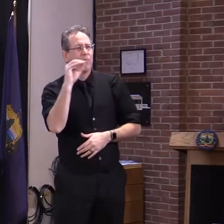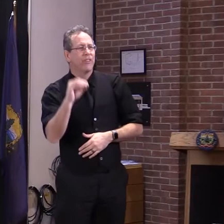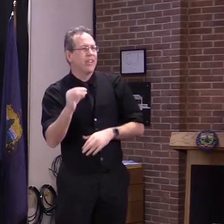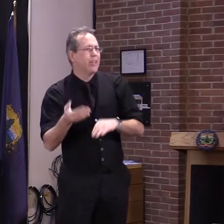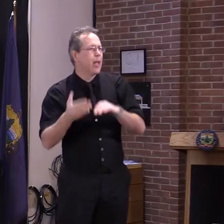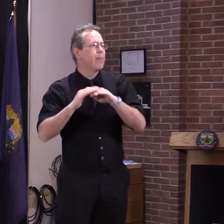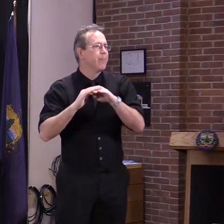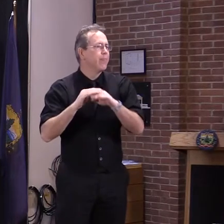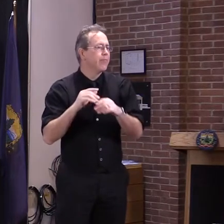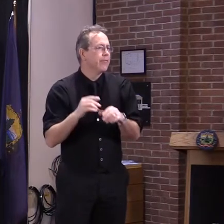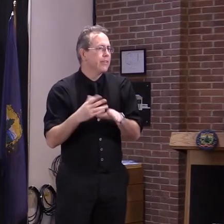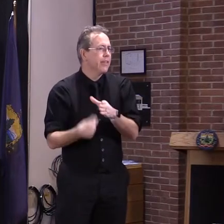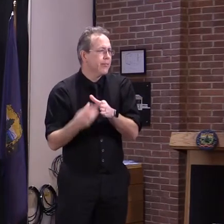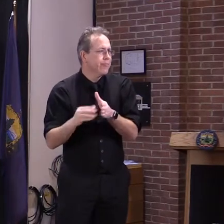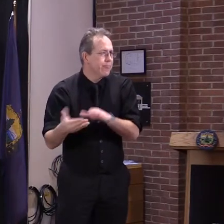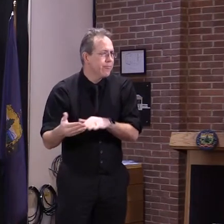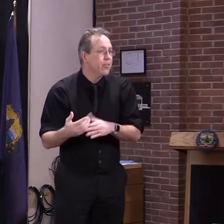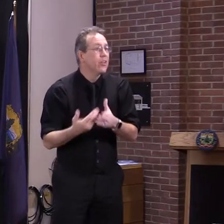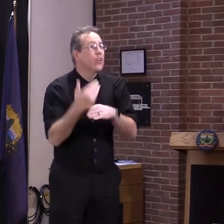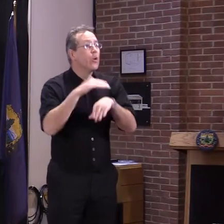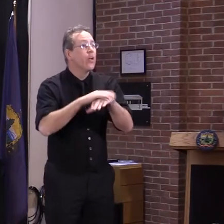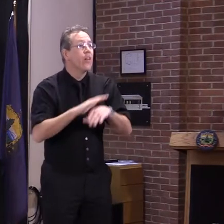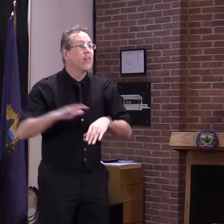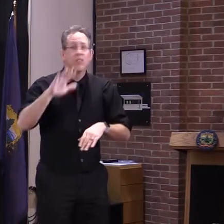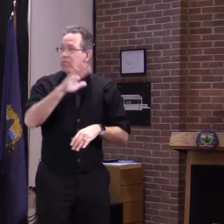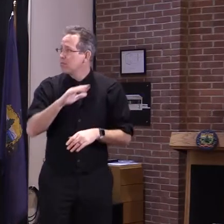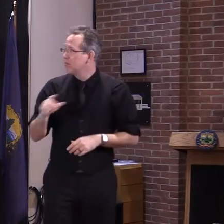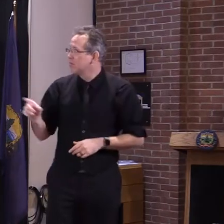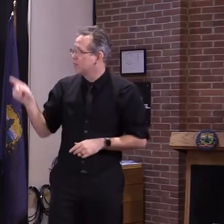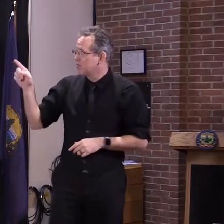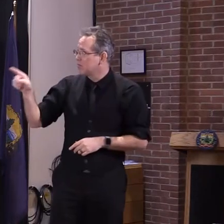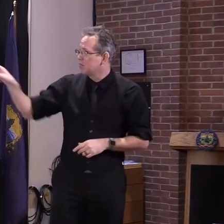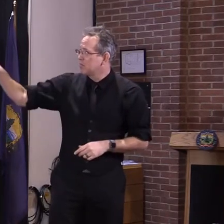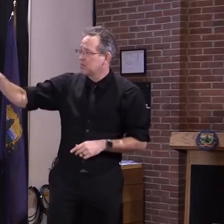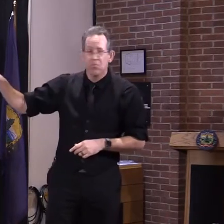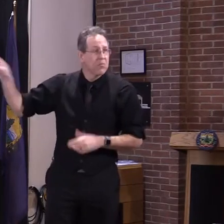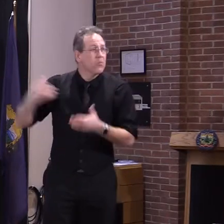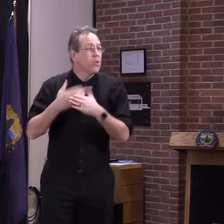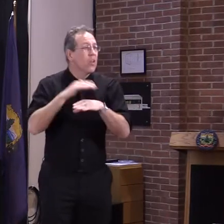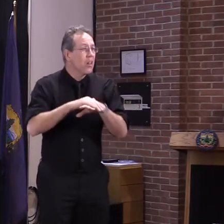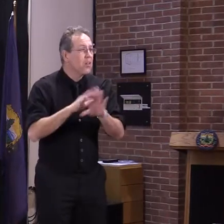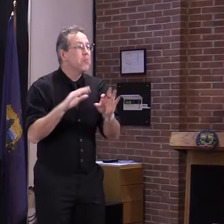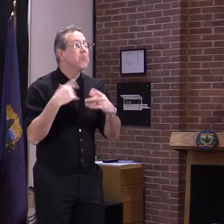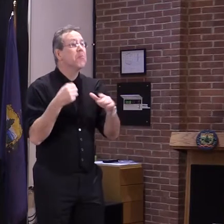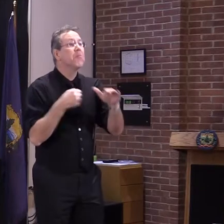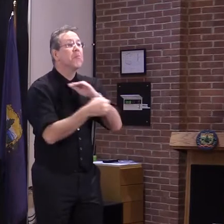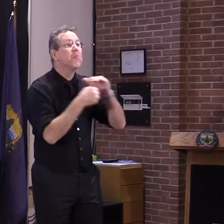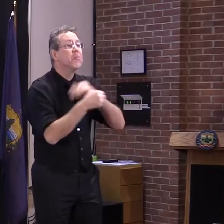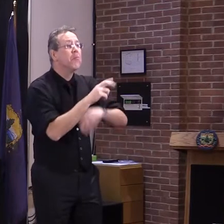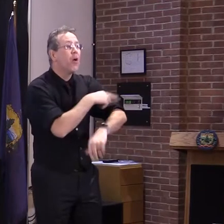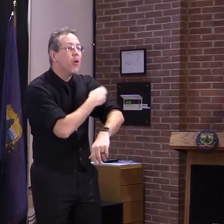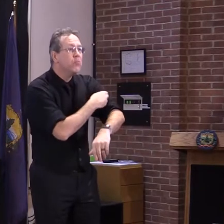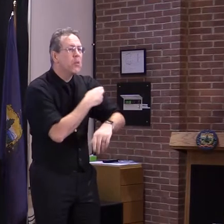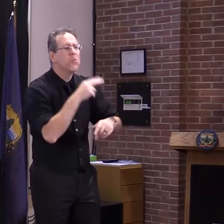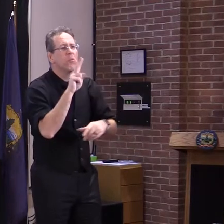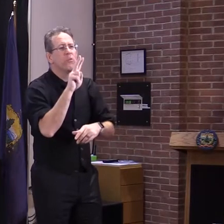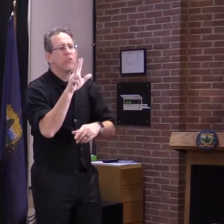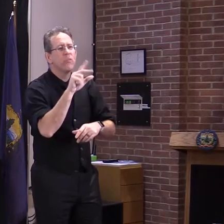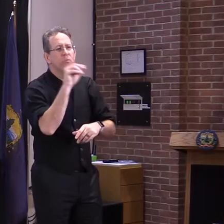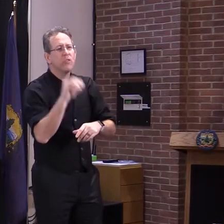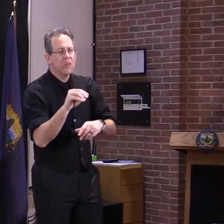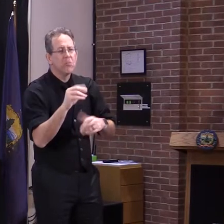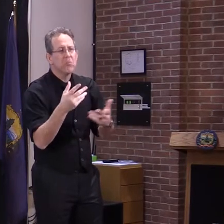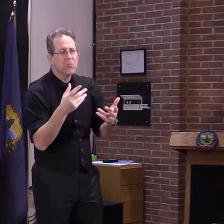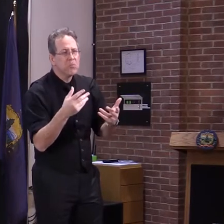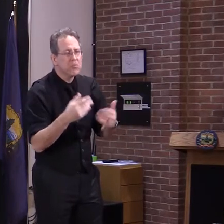down about 44% in the region, and our hospitalizations are down about 20% throughout New England also. So really,